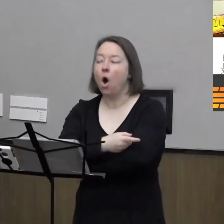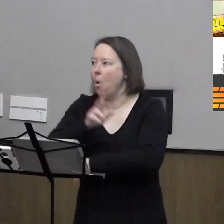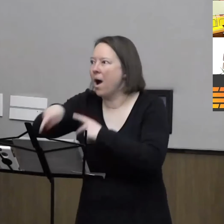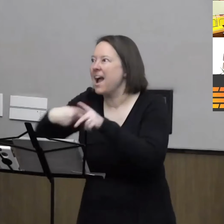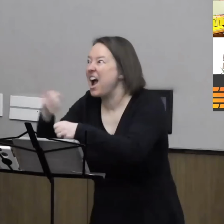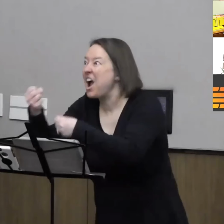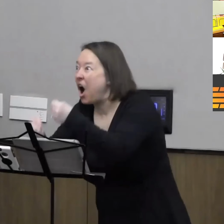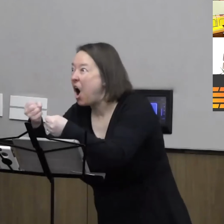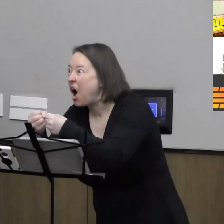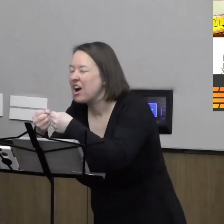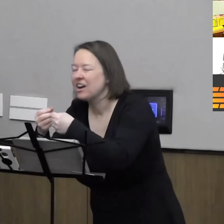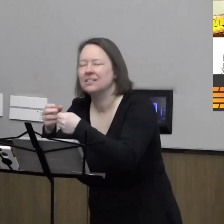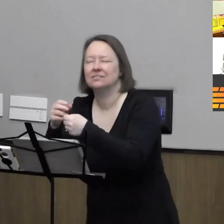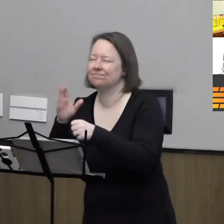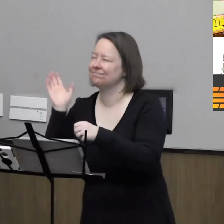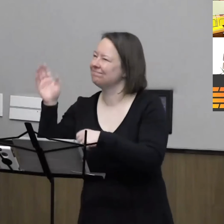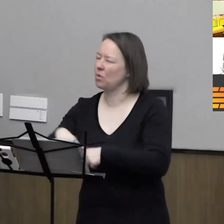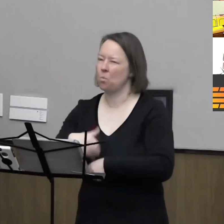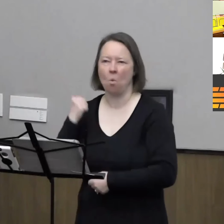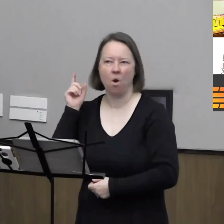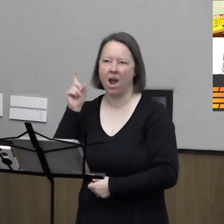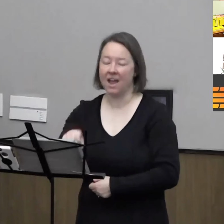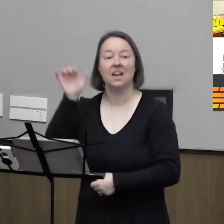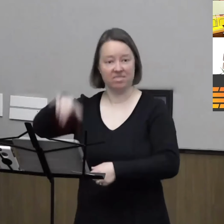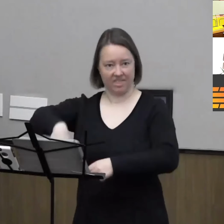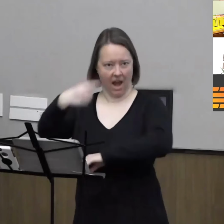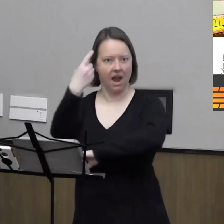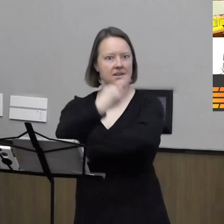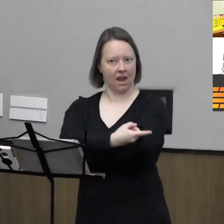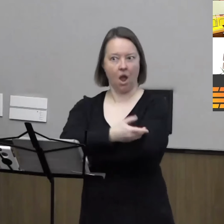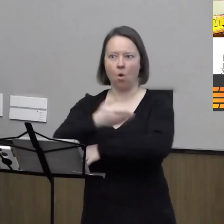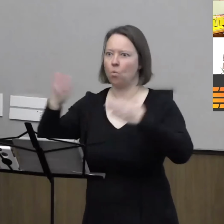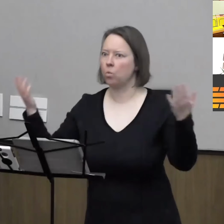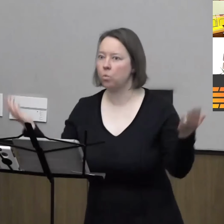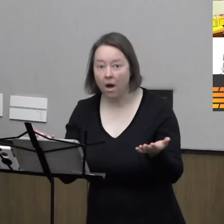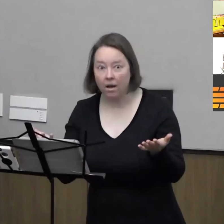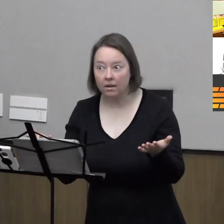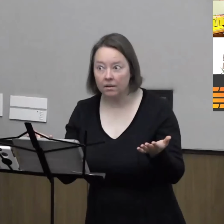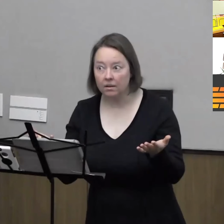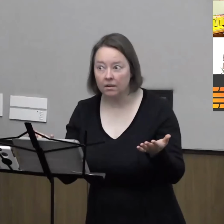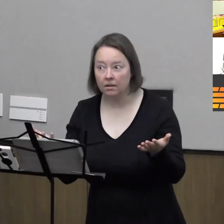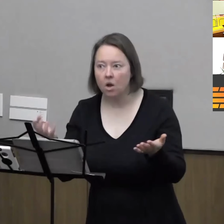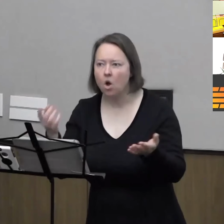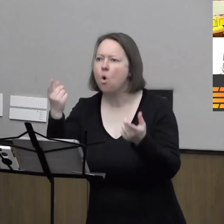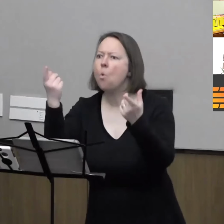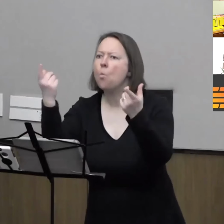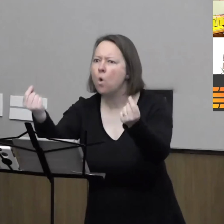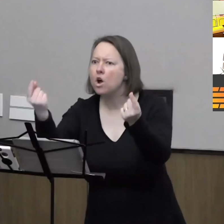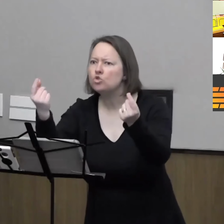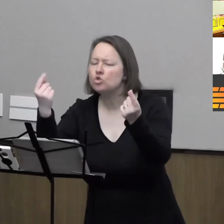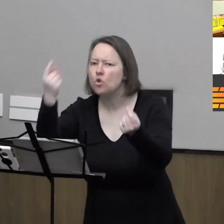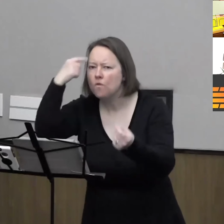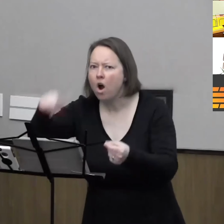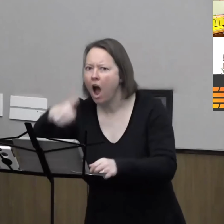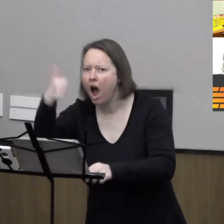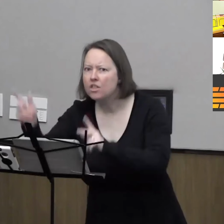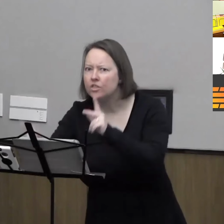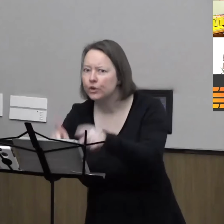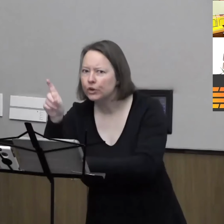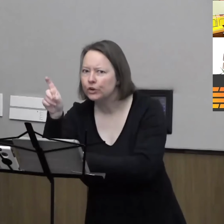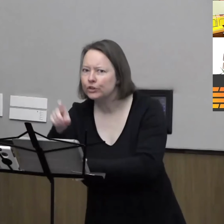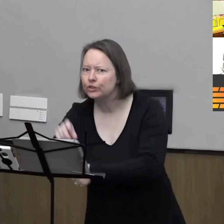automobile did you drive? On that day, the question will be, what did you do for